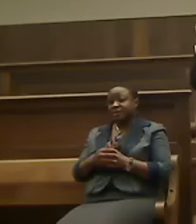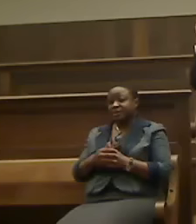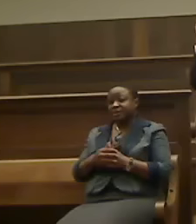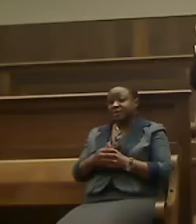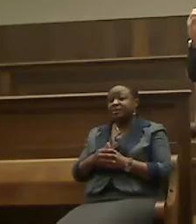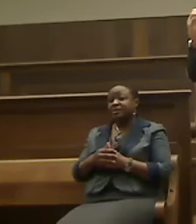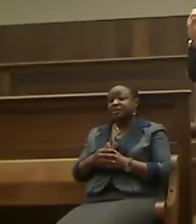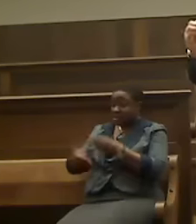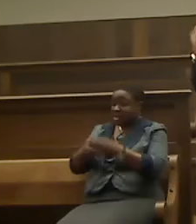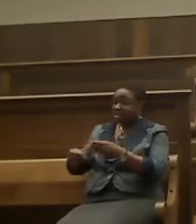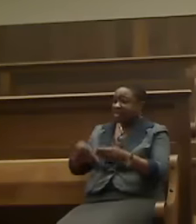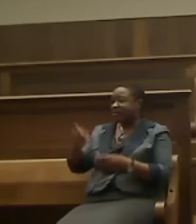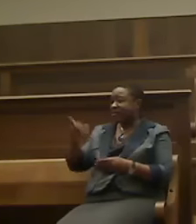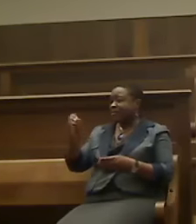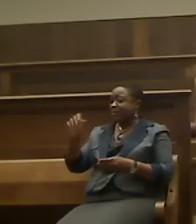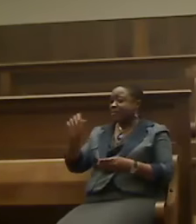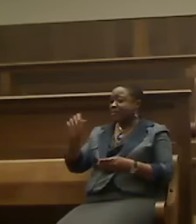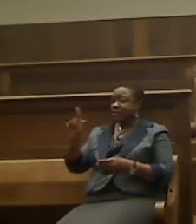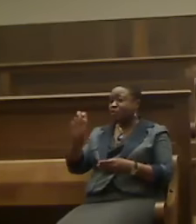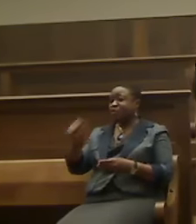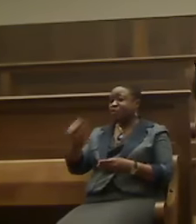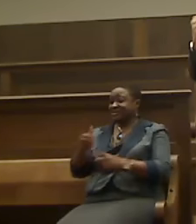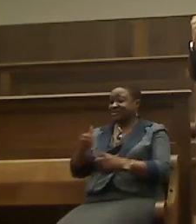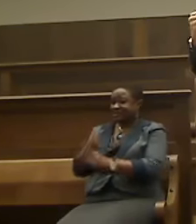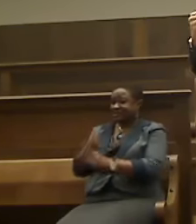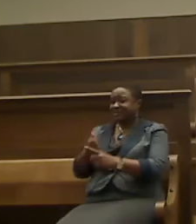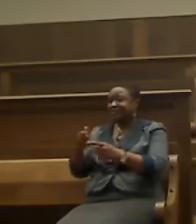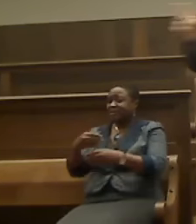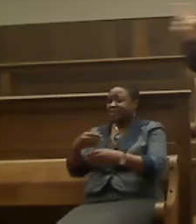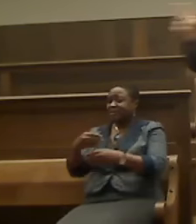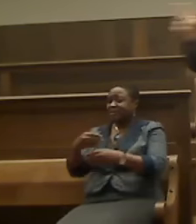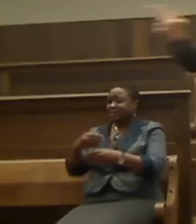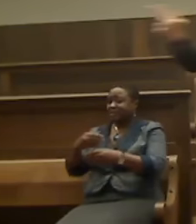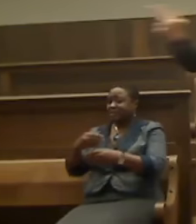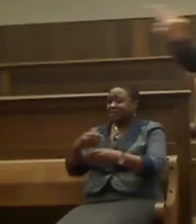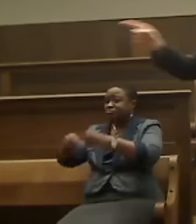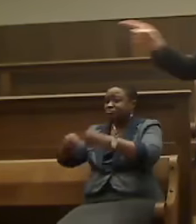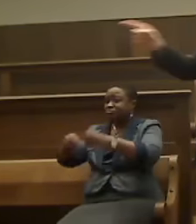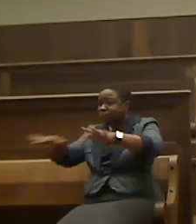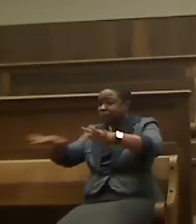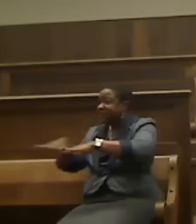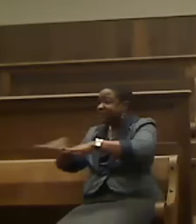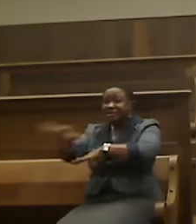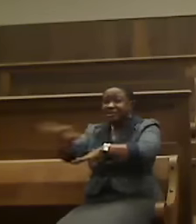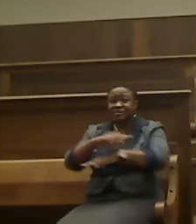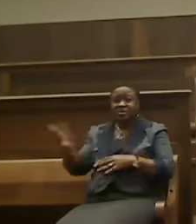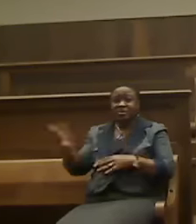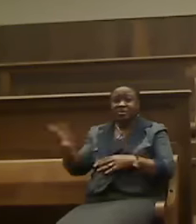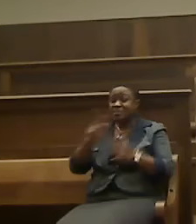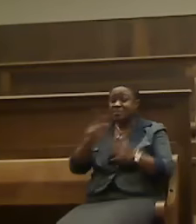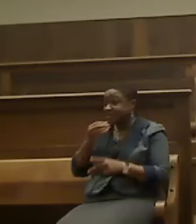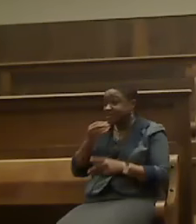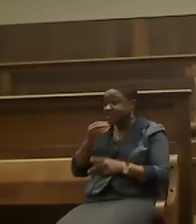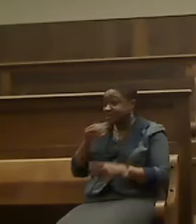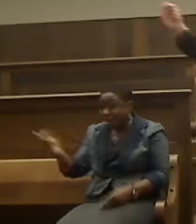genetic pollution that can affect all those who eat. And I just checked earlier, and you all do. It affects